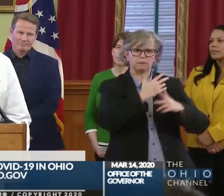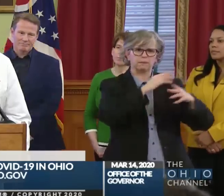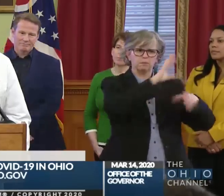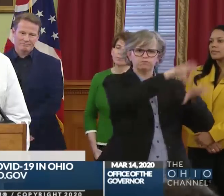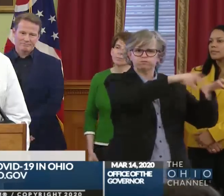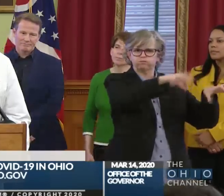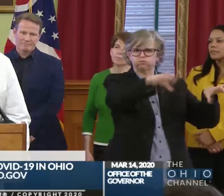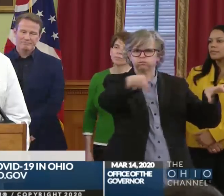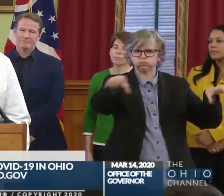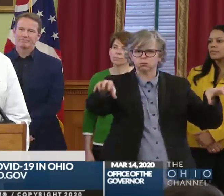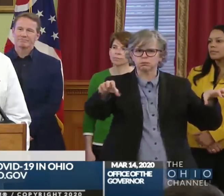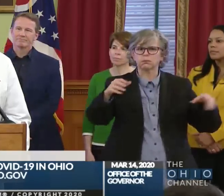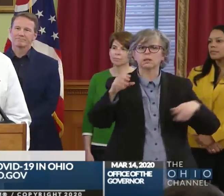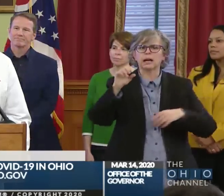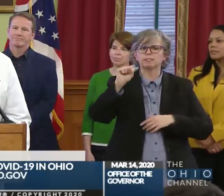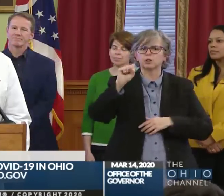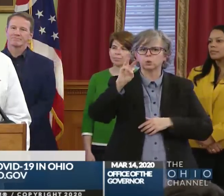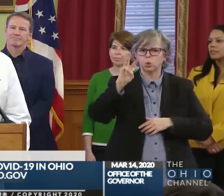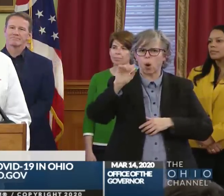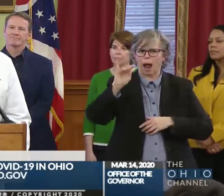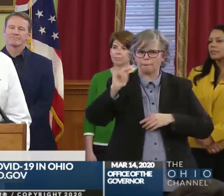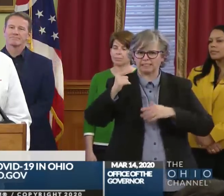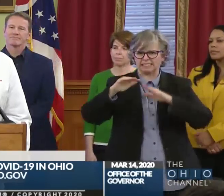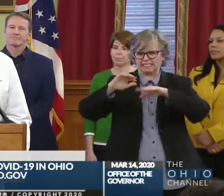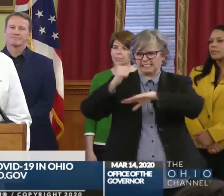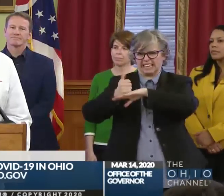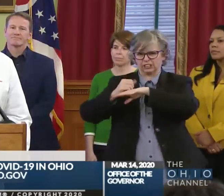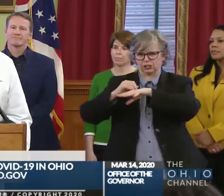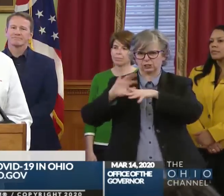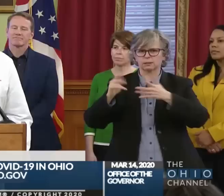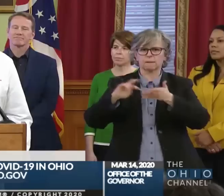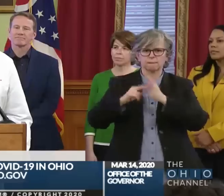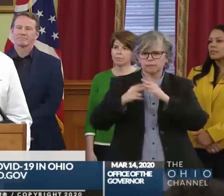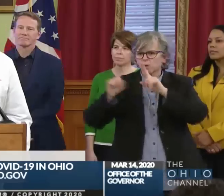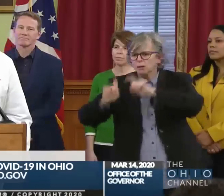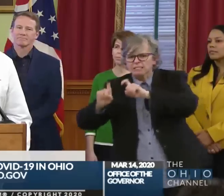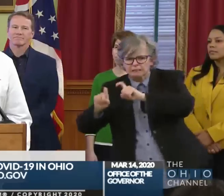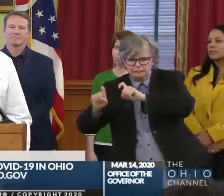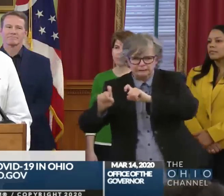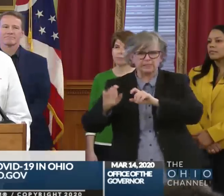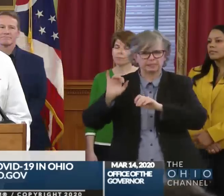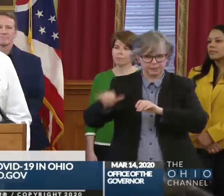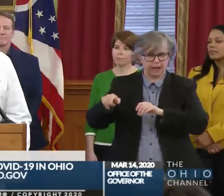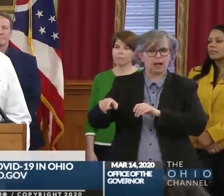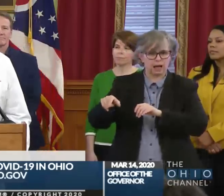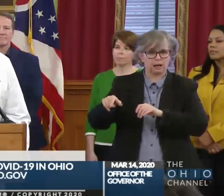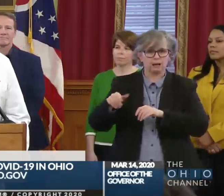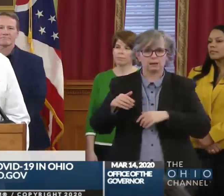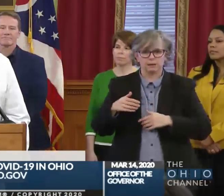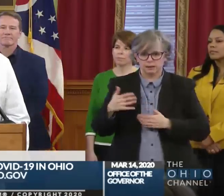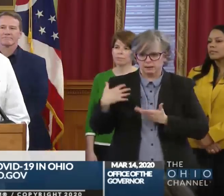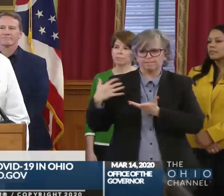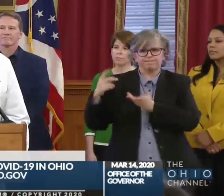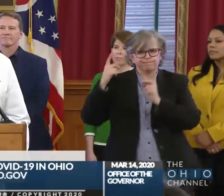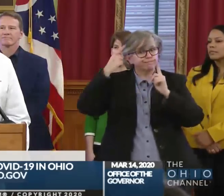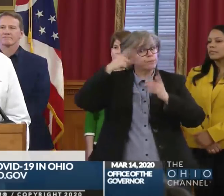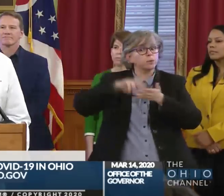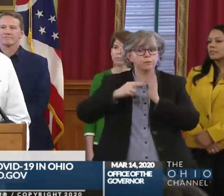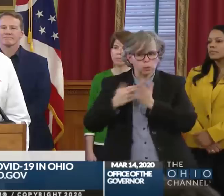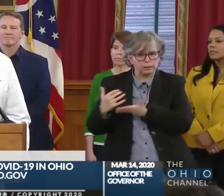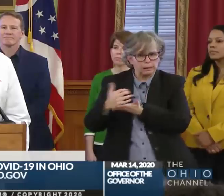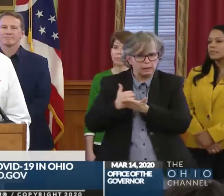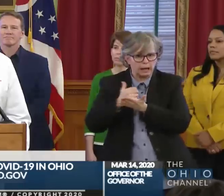to testing now in the state of Ohio, the ability for patients to become swabbed, essentially to have specimens collected to be tested, are being set up at the local